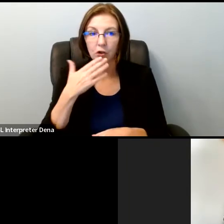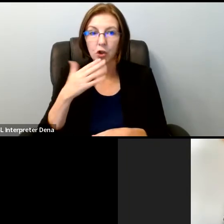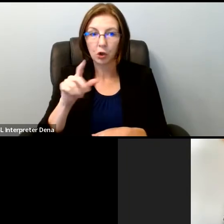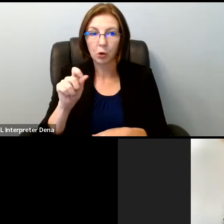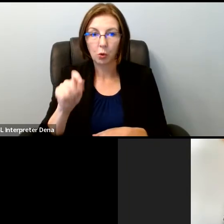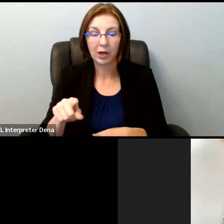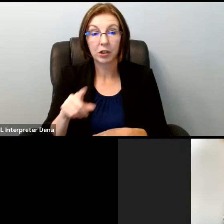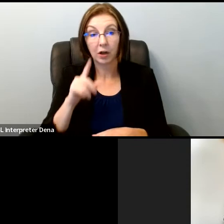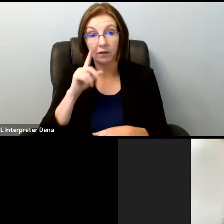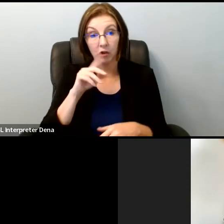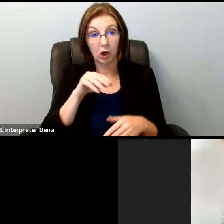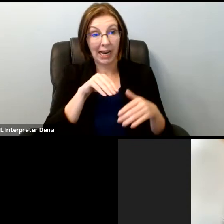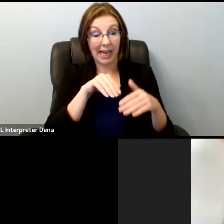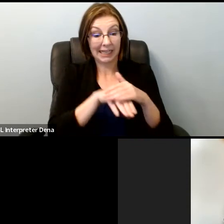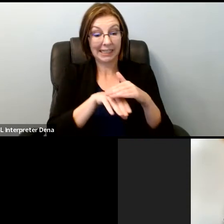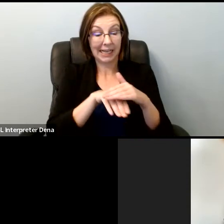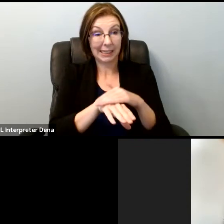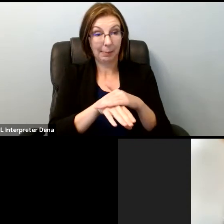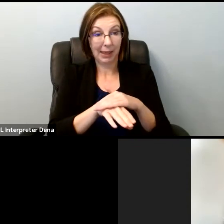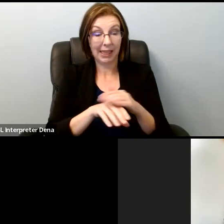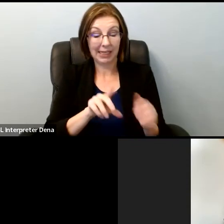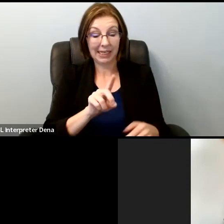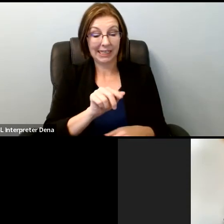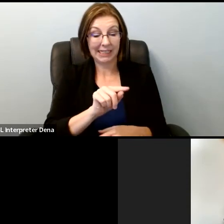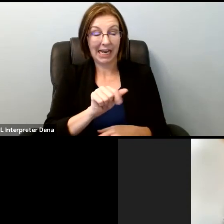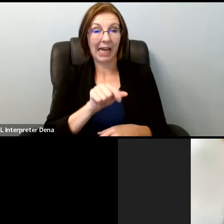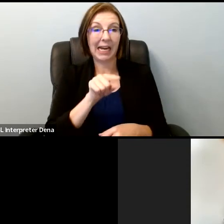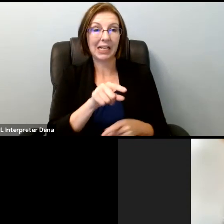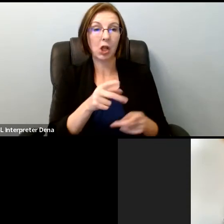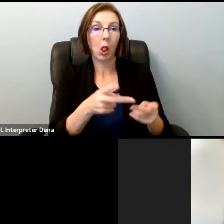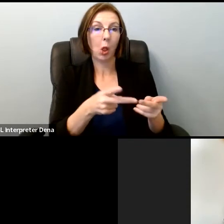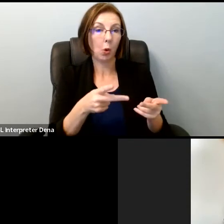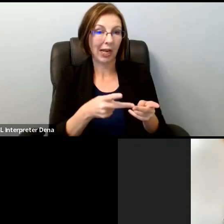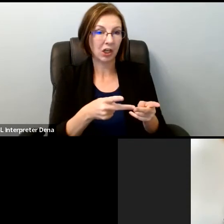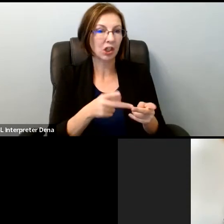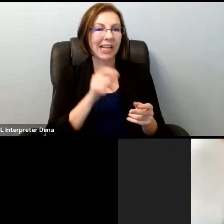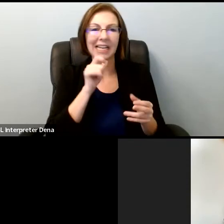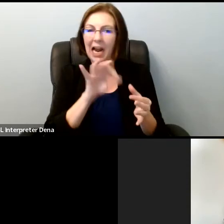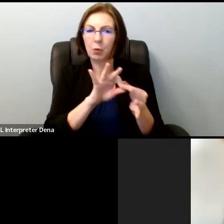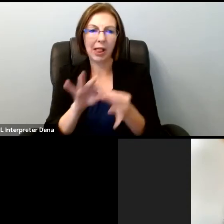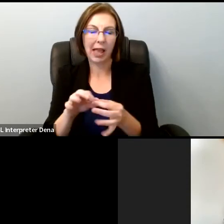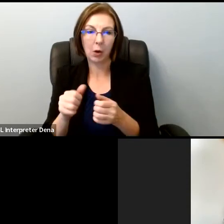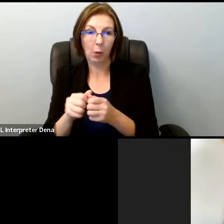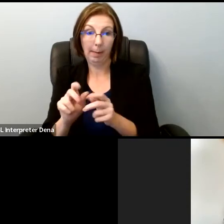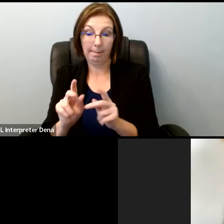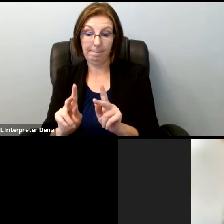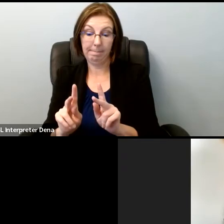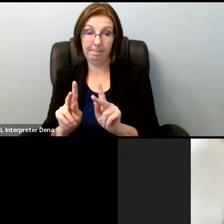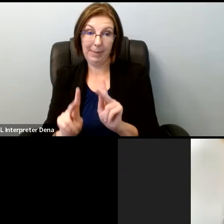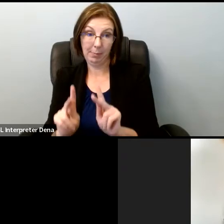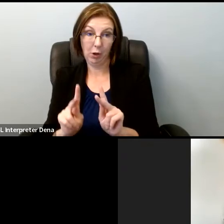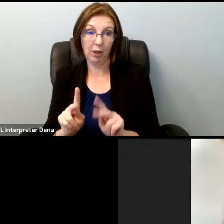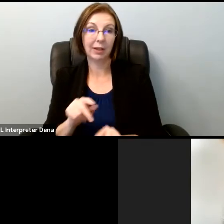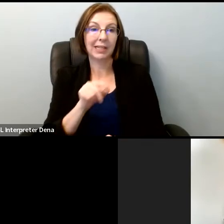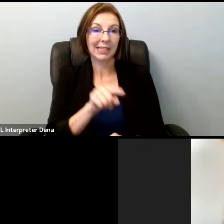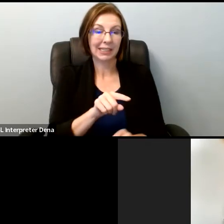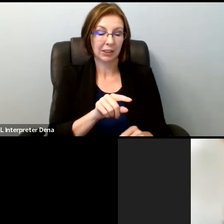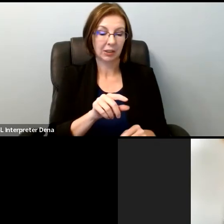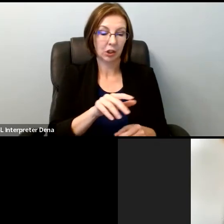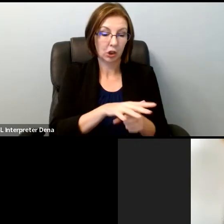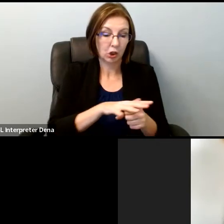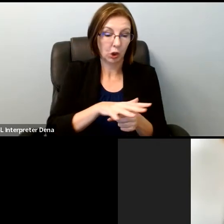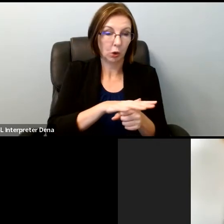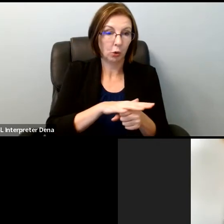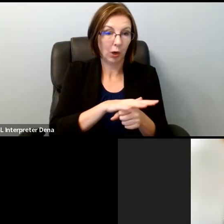accessibility data, it's about location, right? Not individual. So we're collecting data on a geographic or a policy or procedure level. So we're